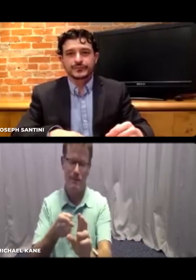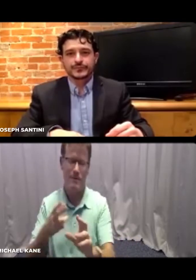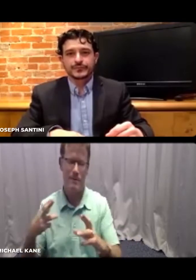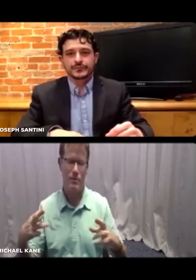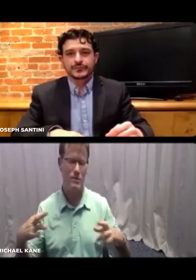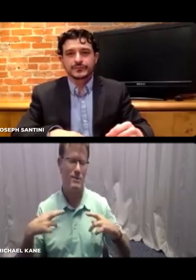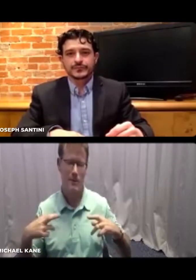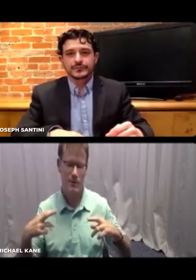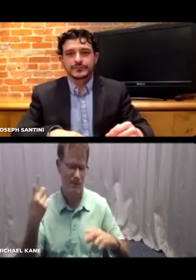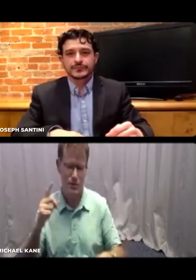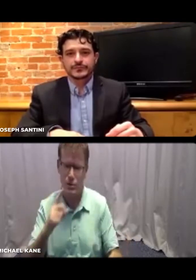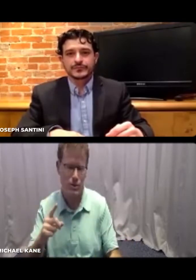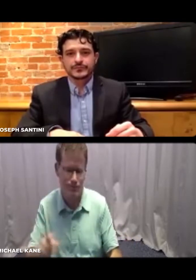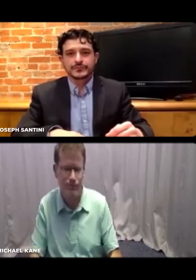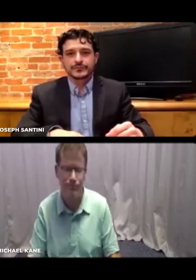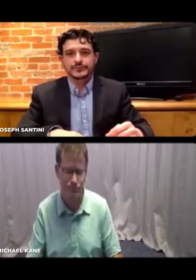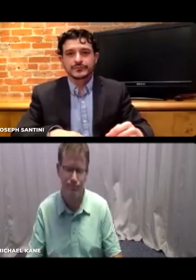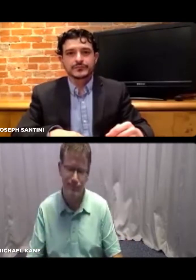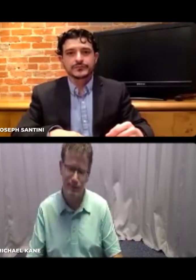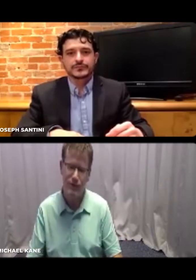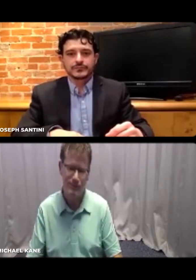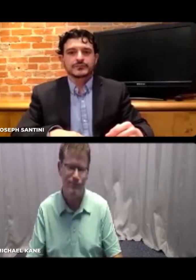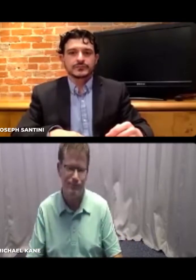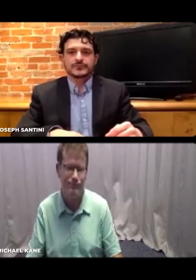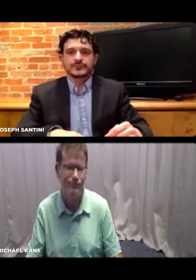day of employment. Everyone should opt in, for sure.